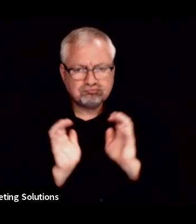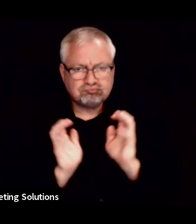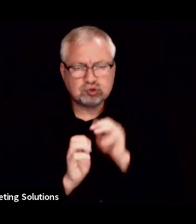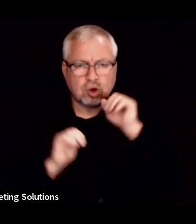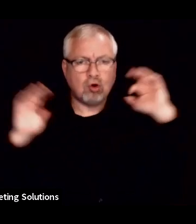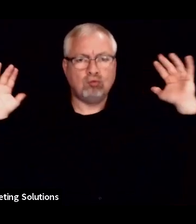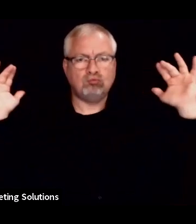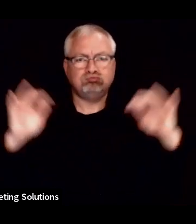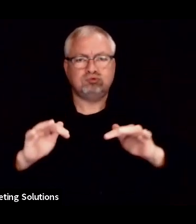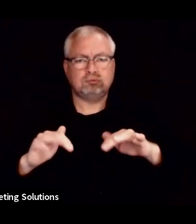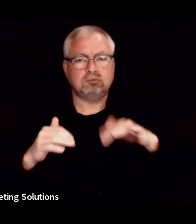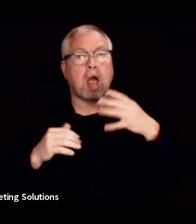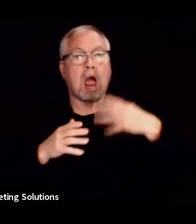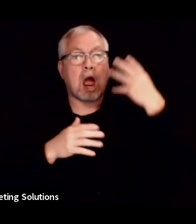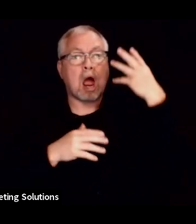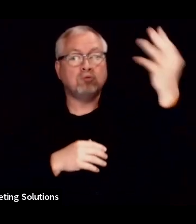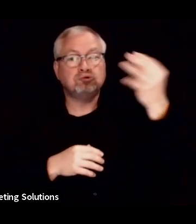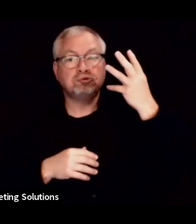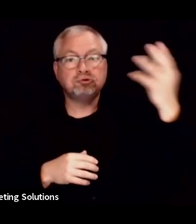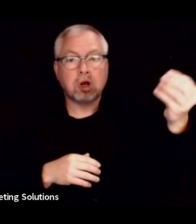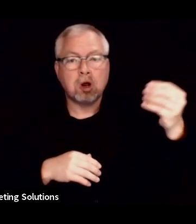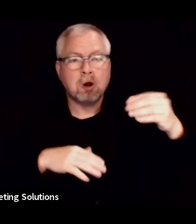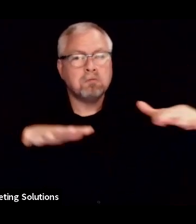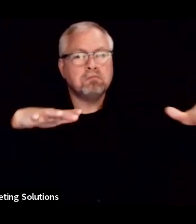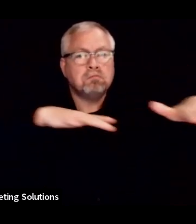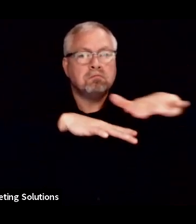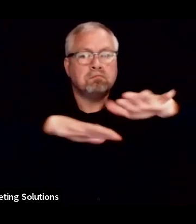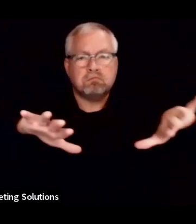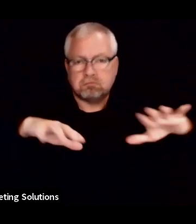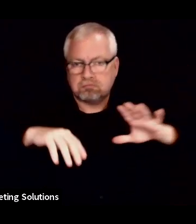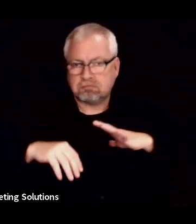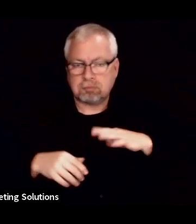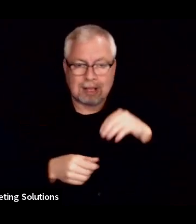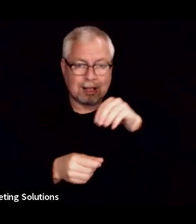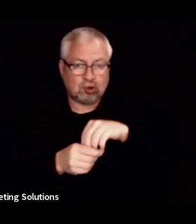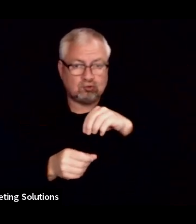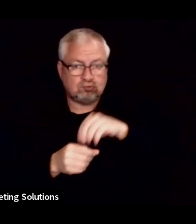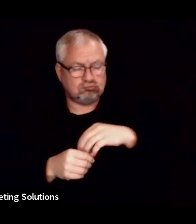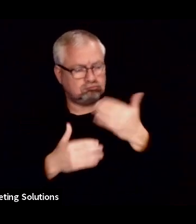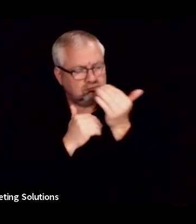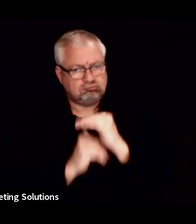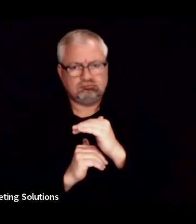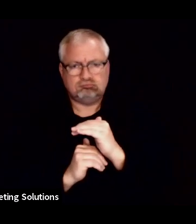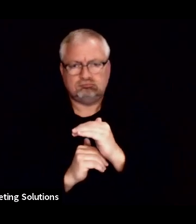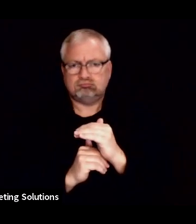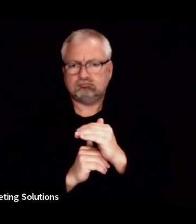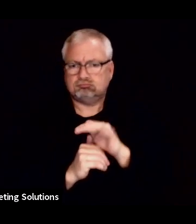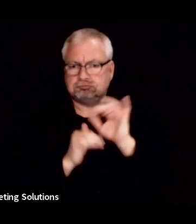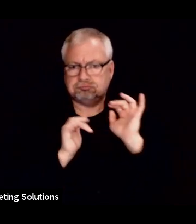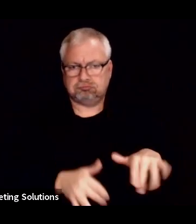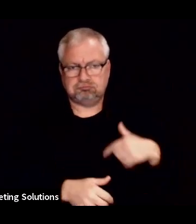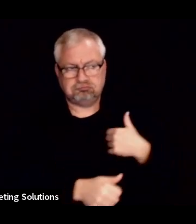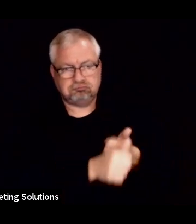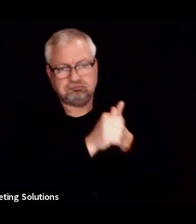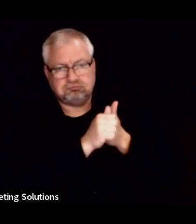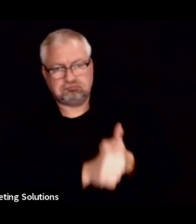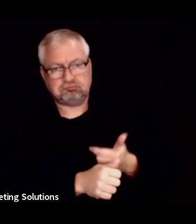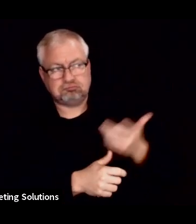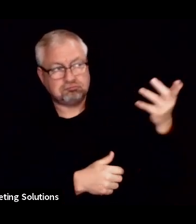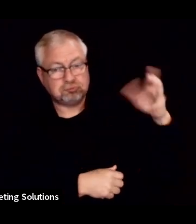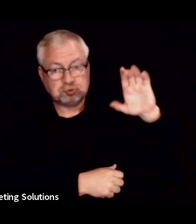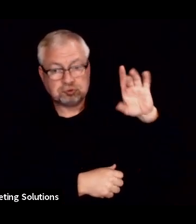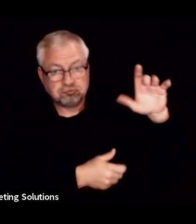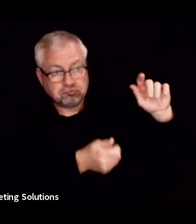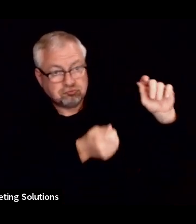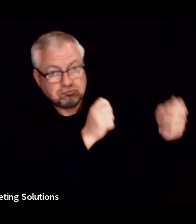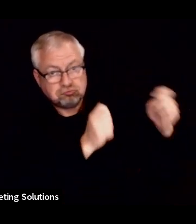really limiting that in-person indoor contact. But we shall see if that changes. But certainly that will have